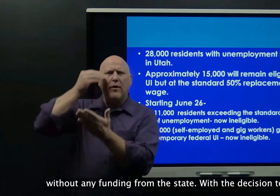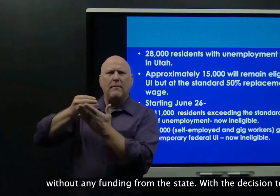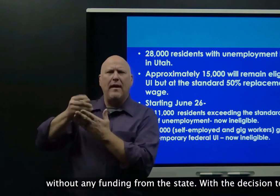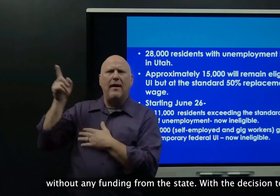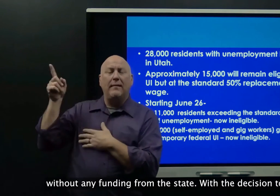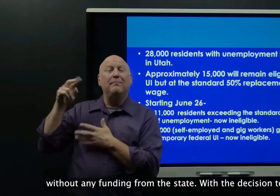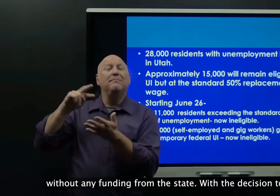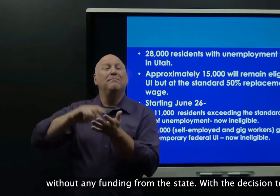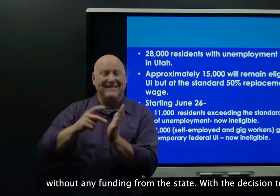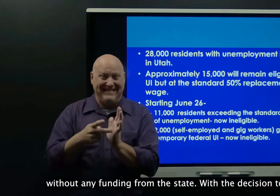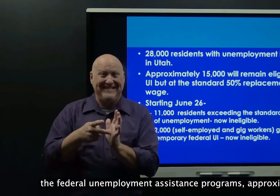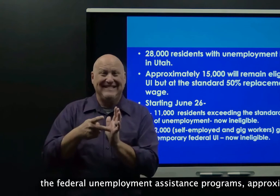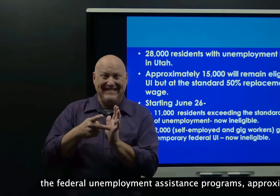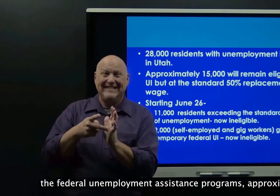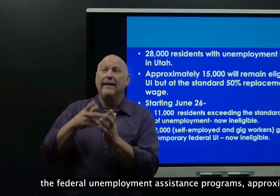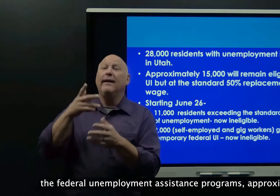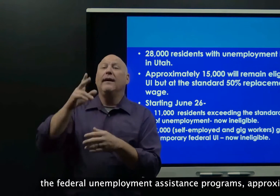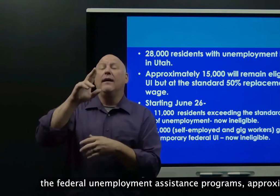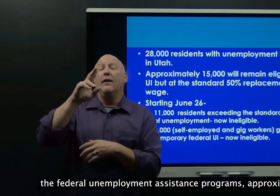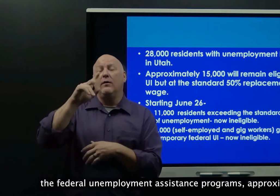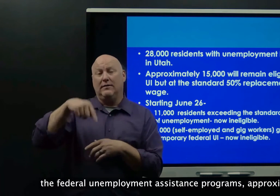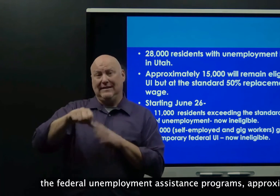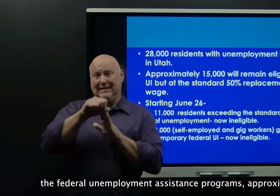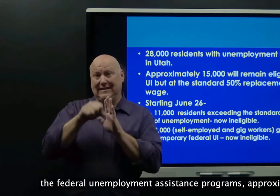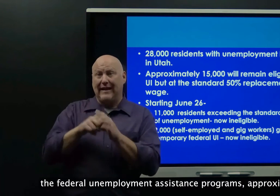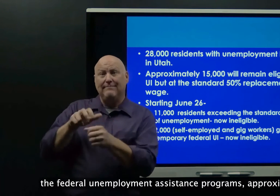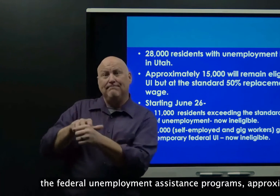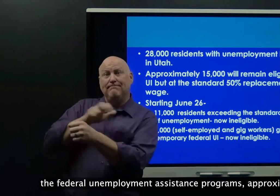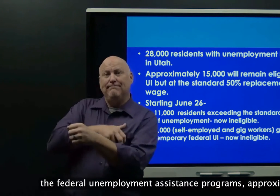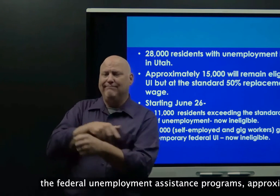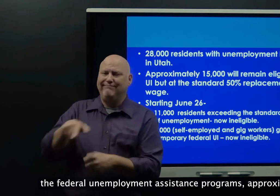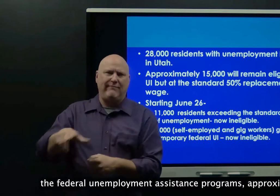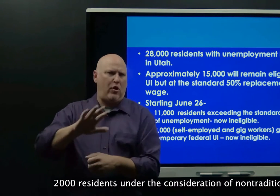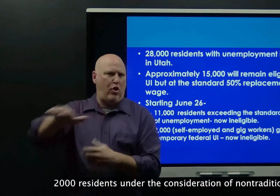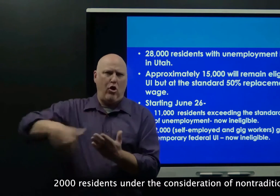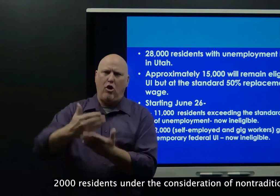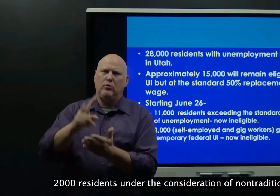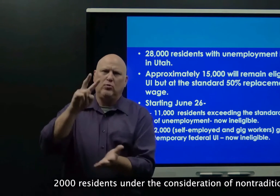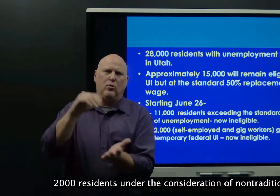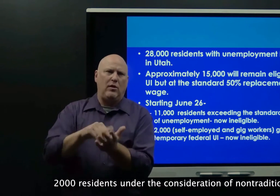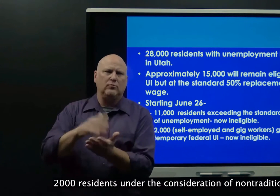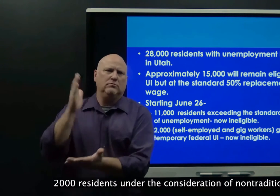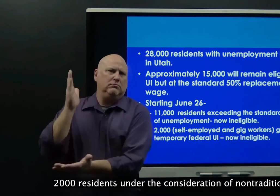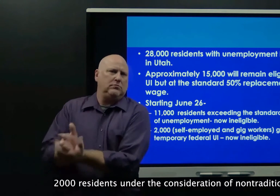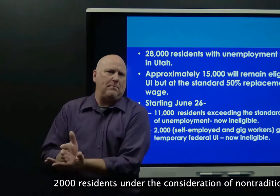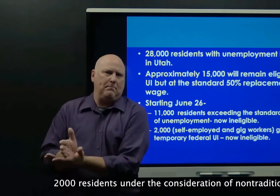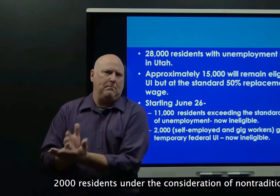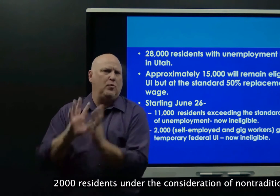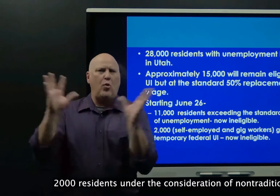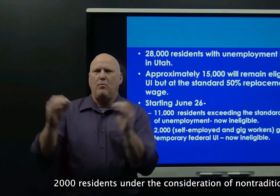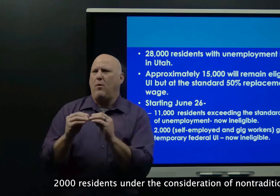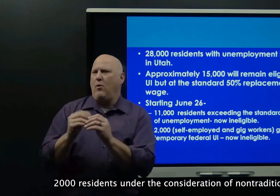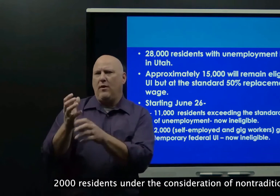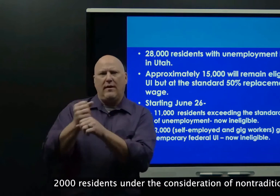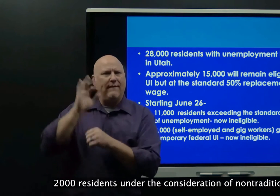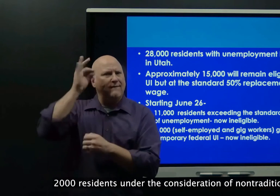decision to end the federal unemployment assistance programs, approximately 2,000 residents under the consideration of non-traditional